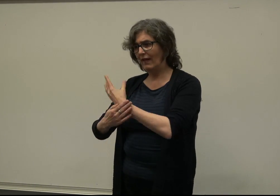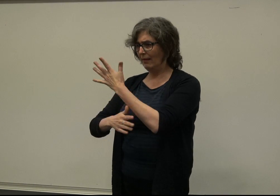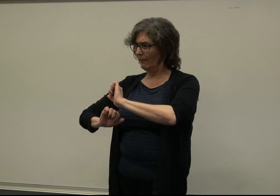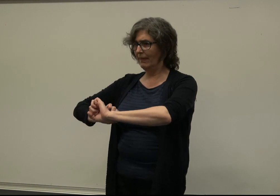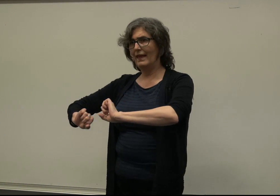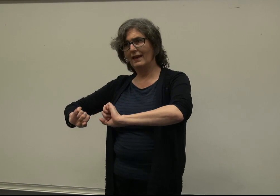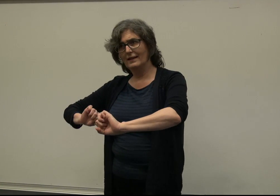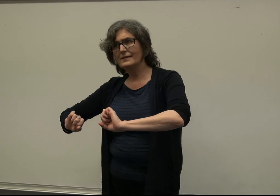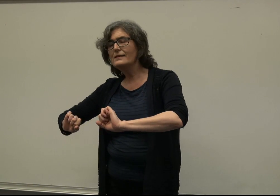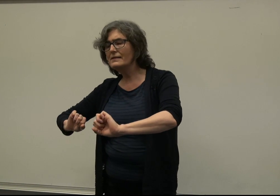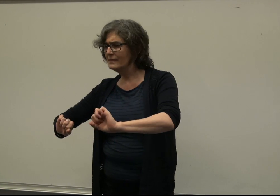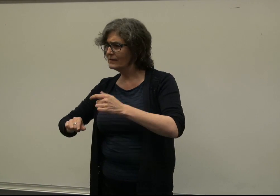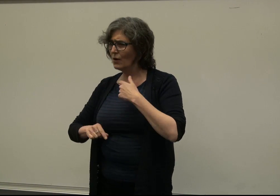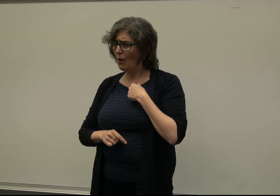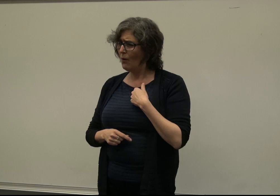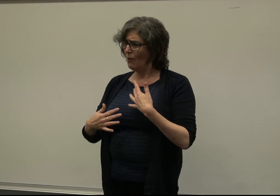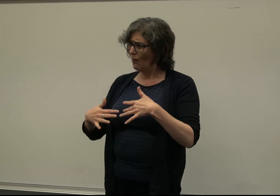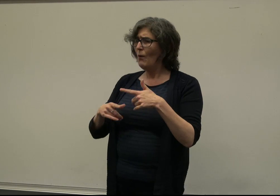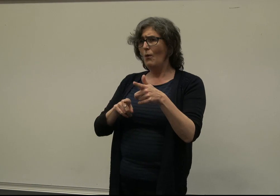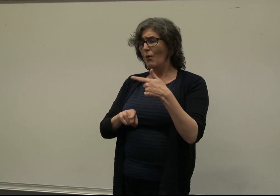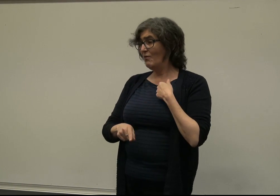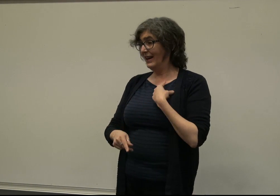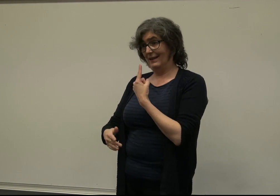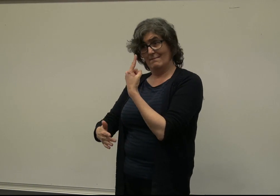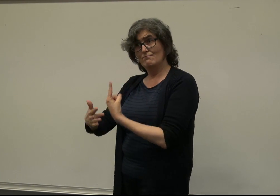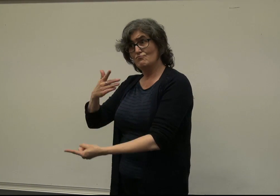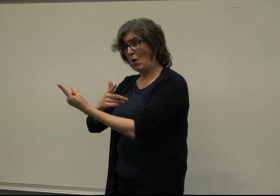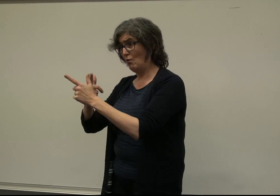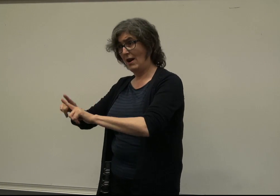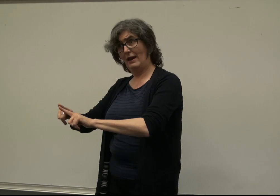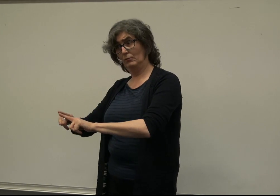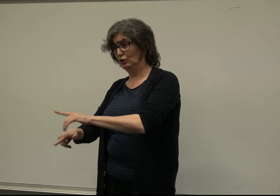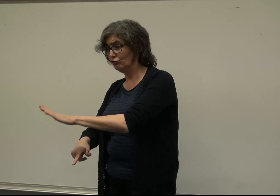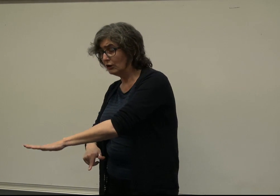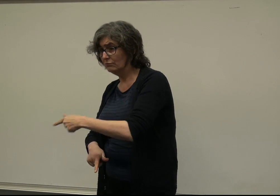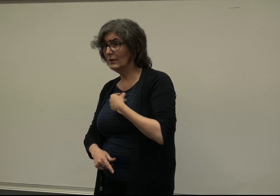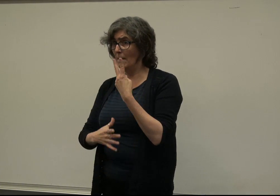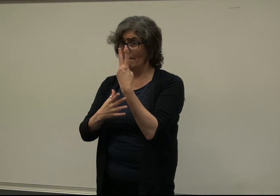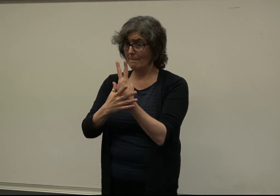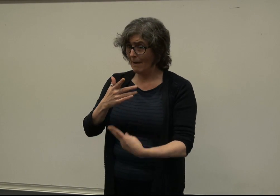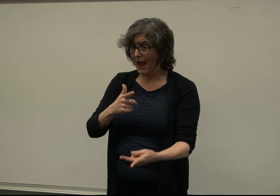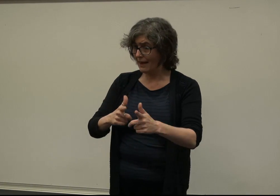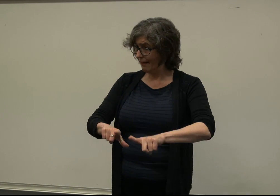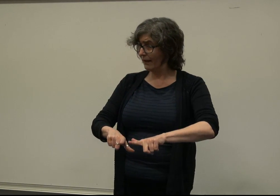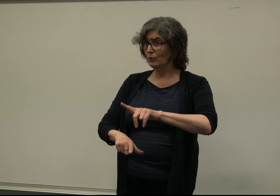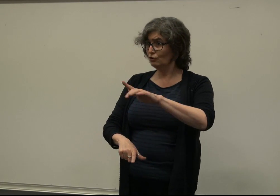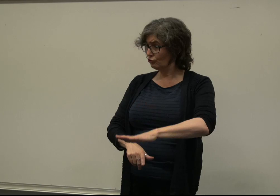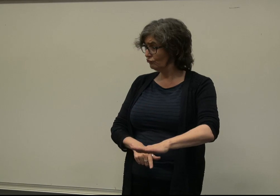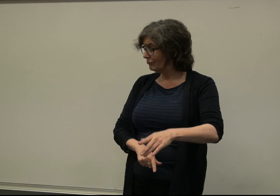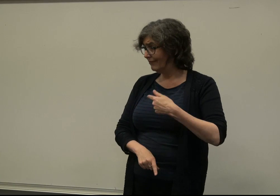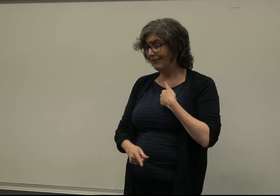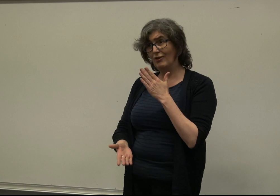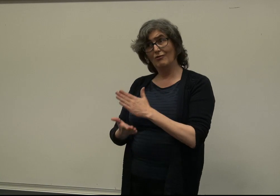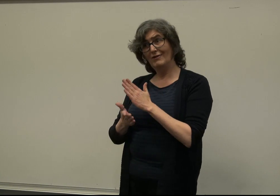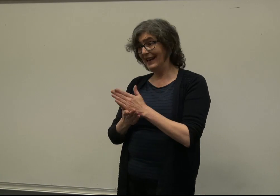more similarities than differences. So we find very similar stages, a sequence of stages that both